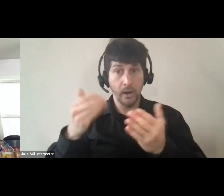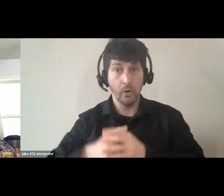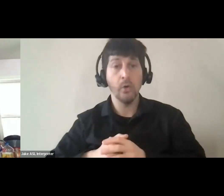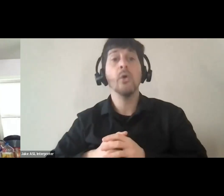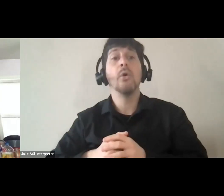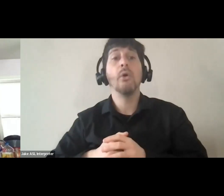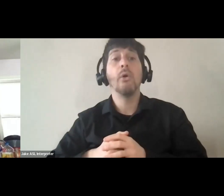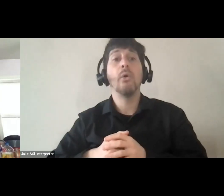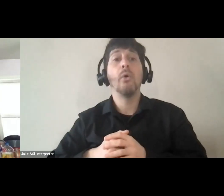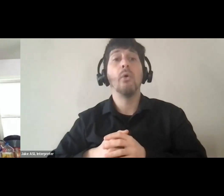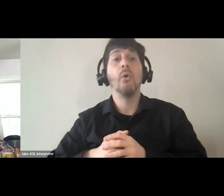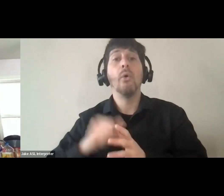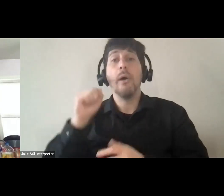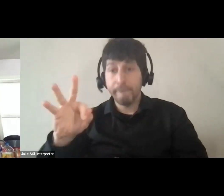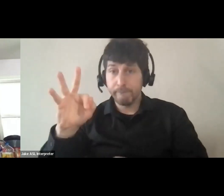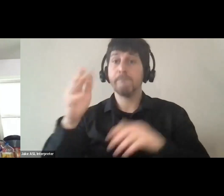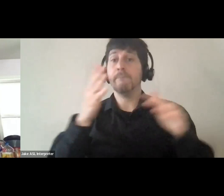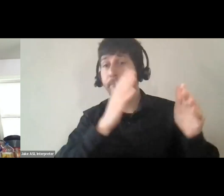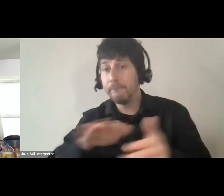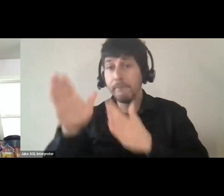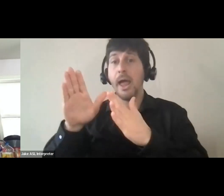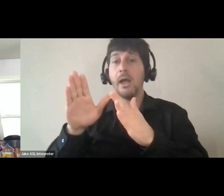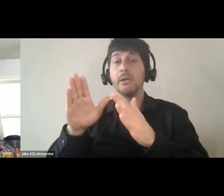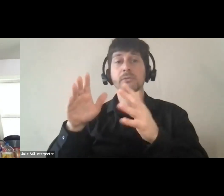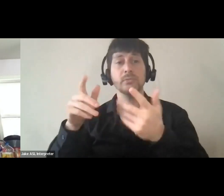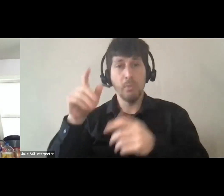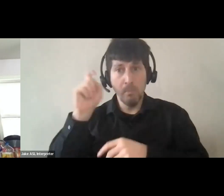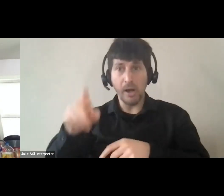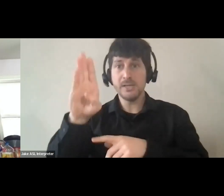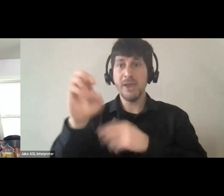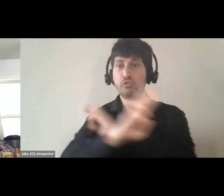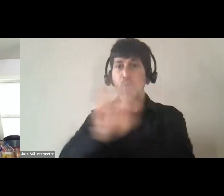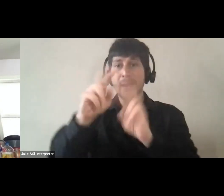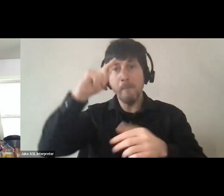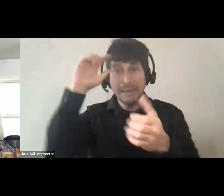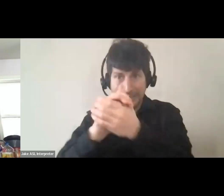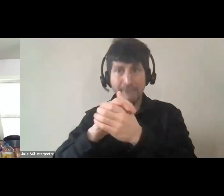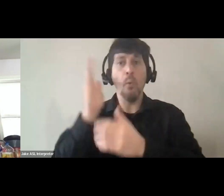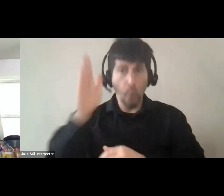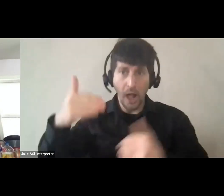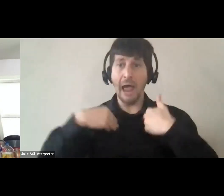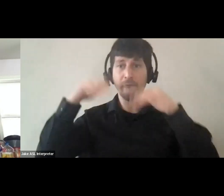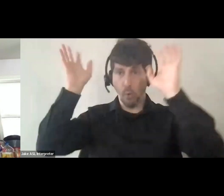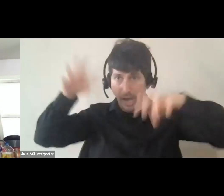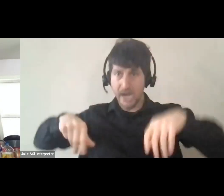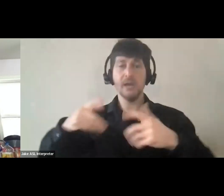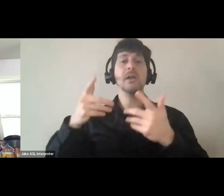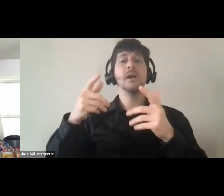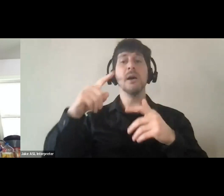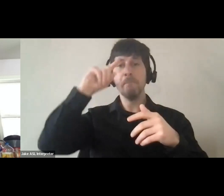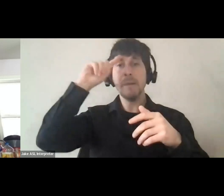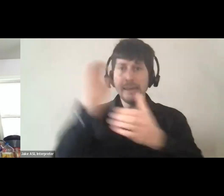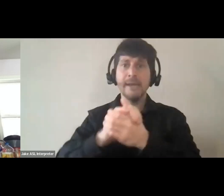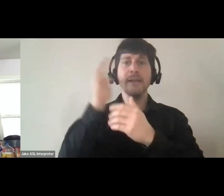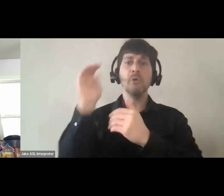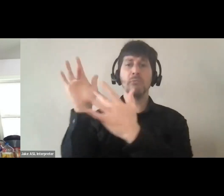if we're gonna plan for something, let's really be prepared. Let's believe we're gonna have rain. Let's believe we're gonna be reaching out